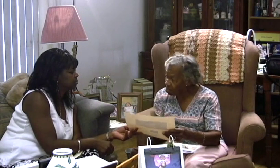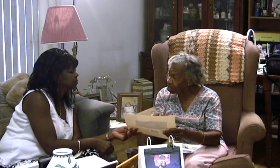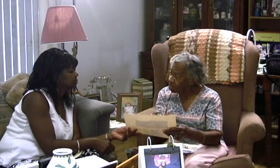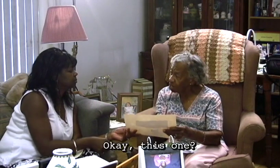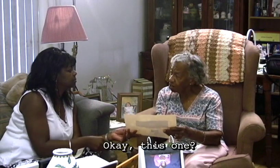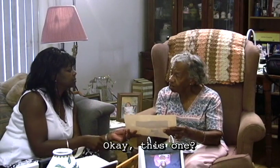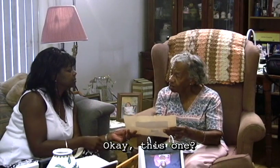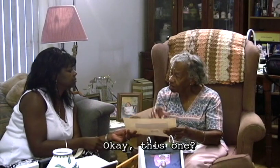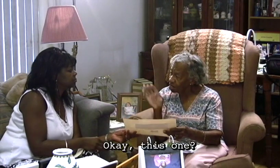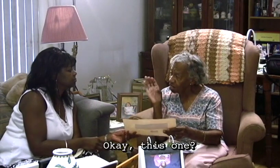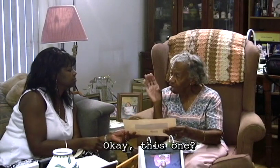Okay, this one?